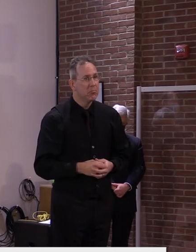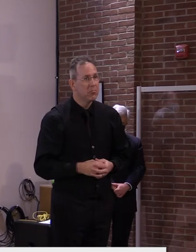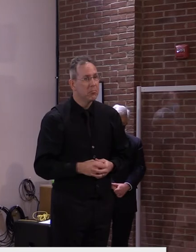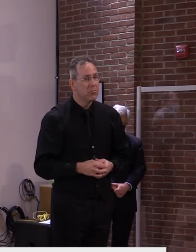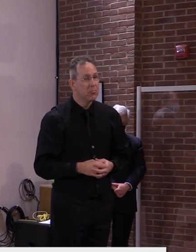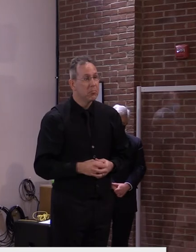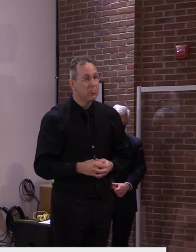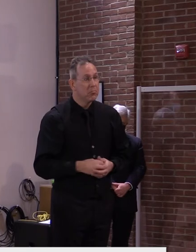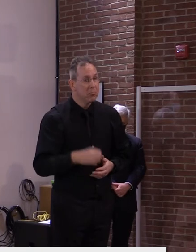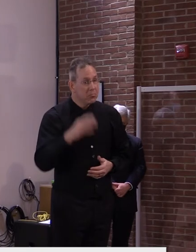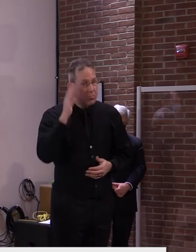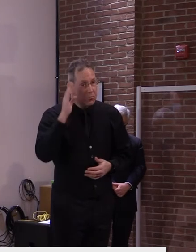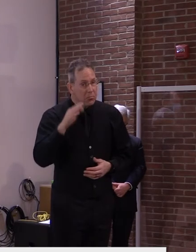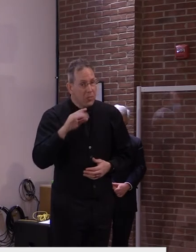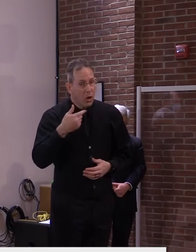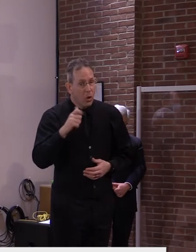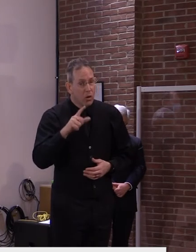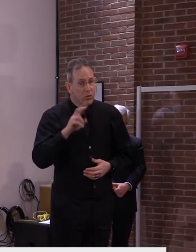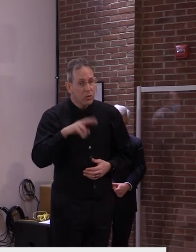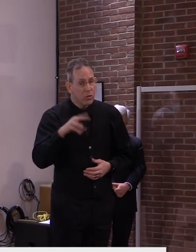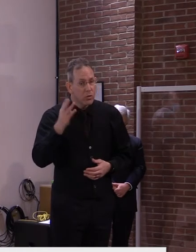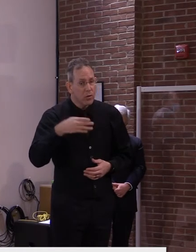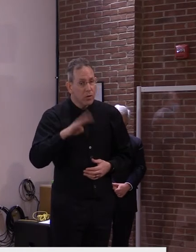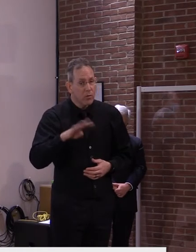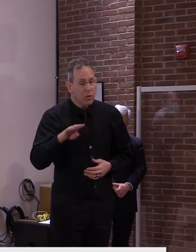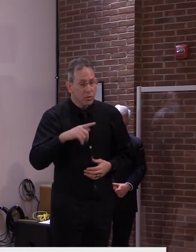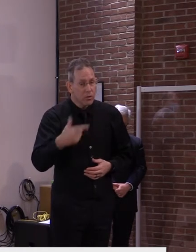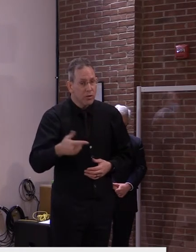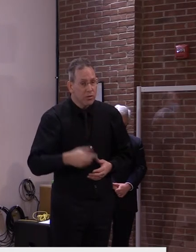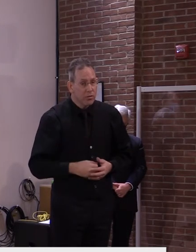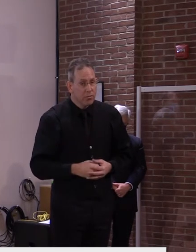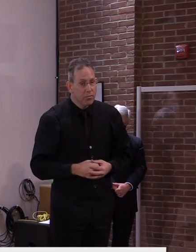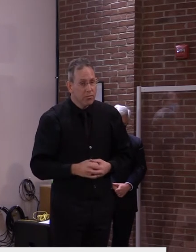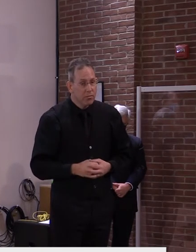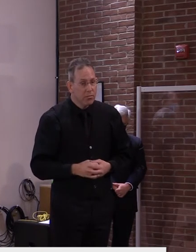22. Devin, Local 22.